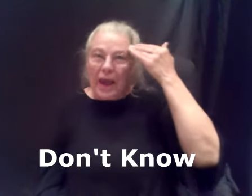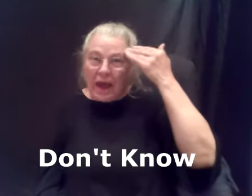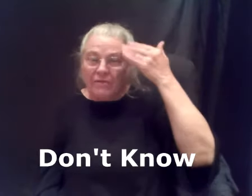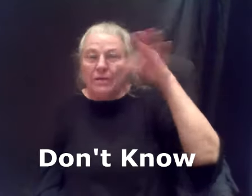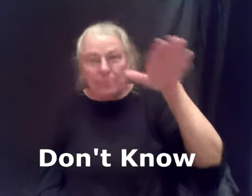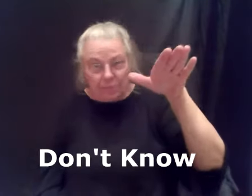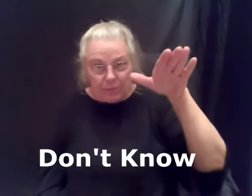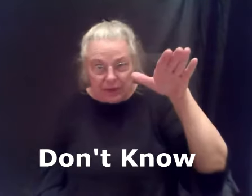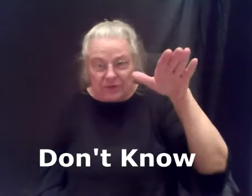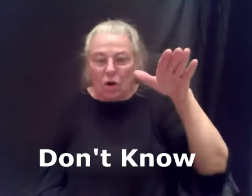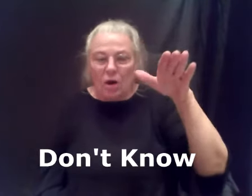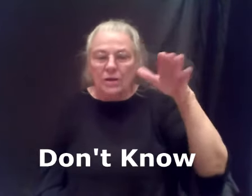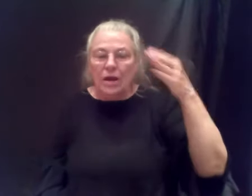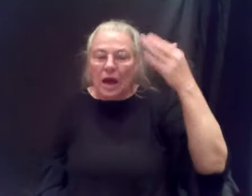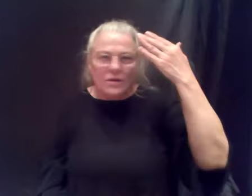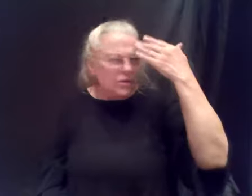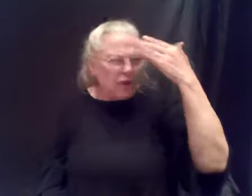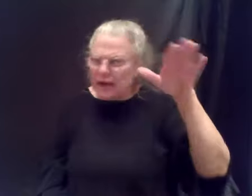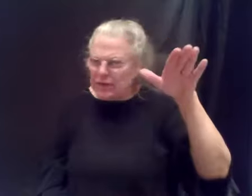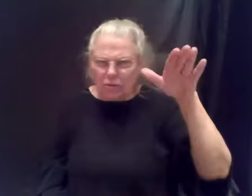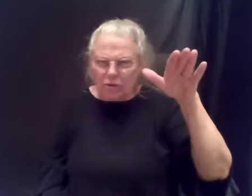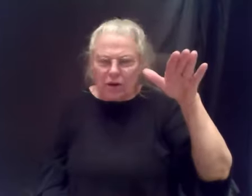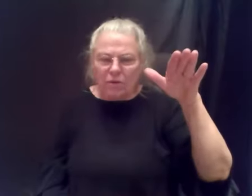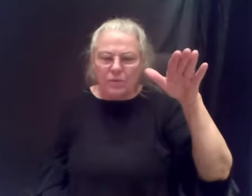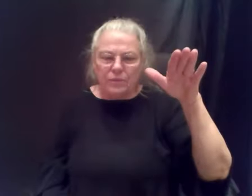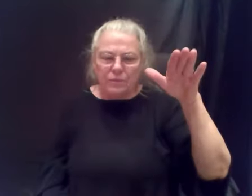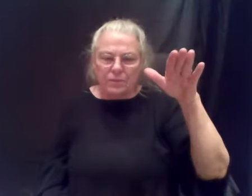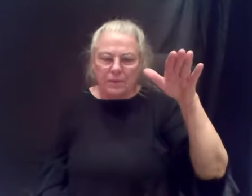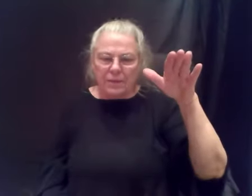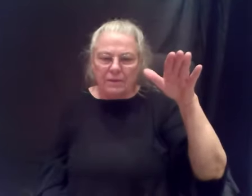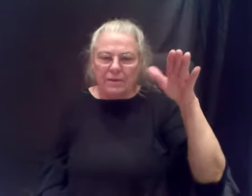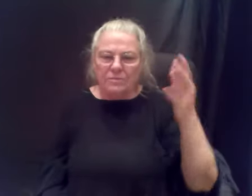it, but it's gone, so I don't know.